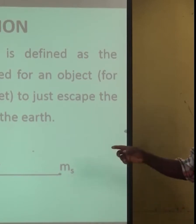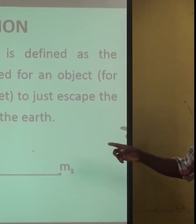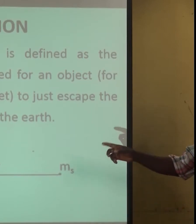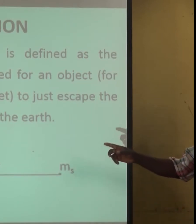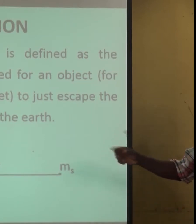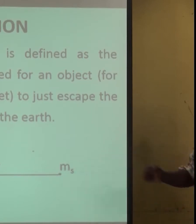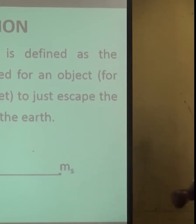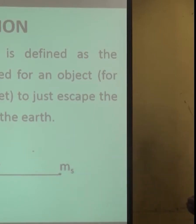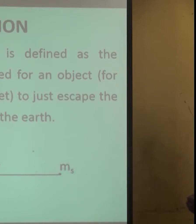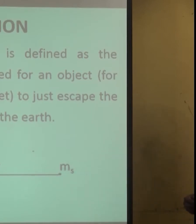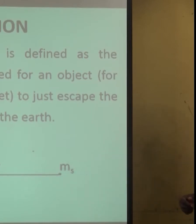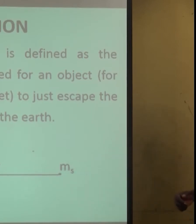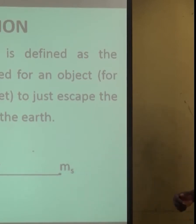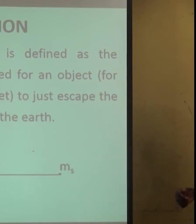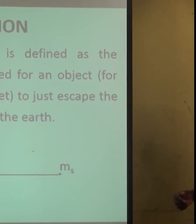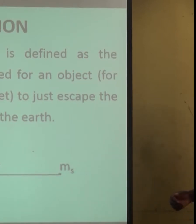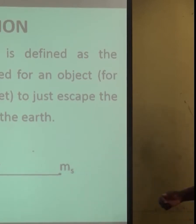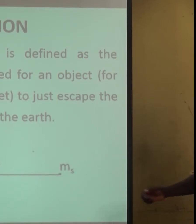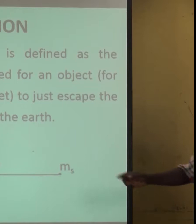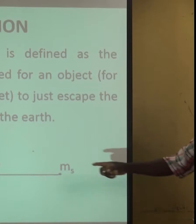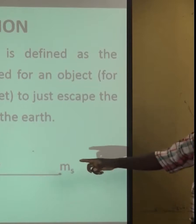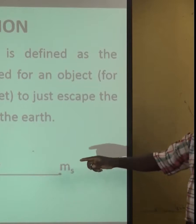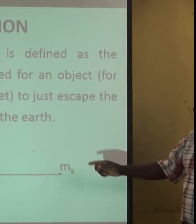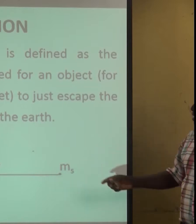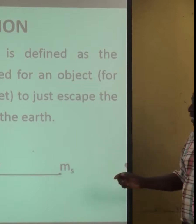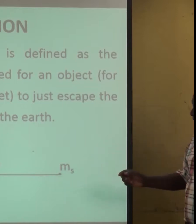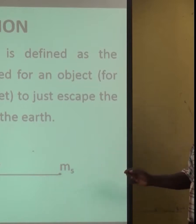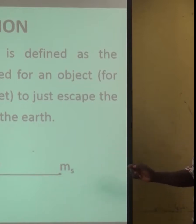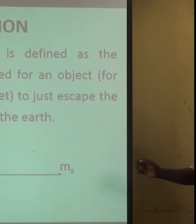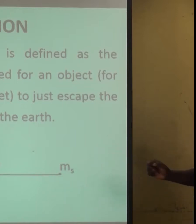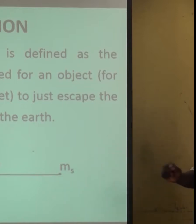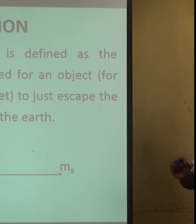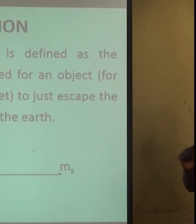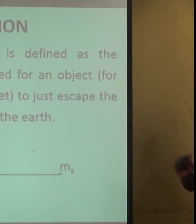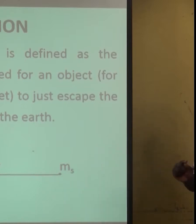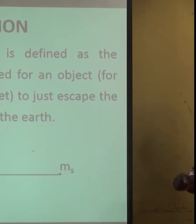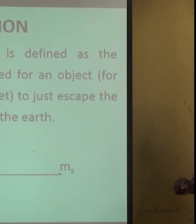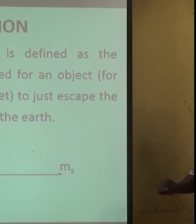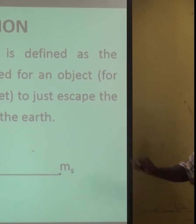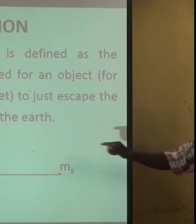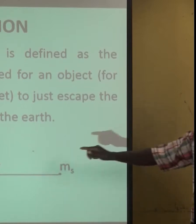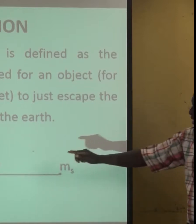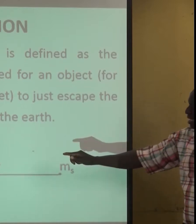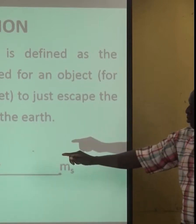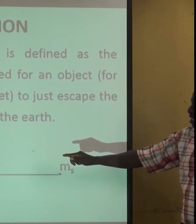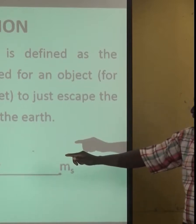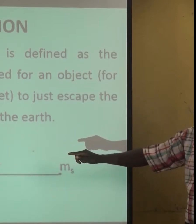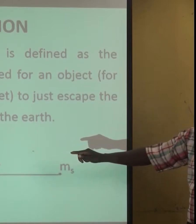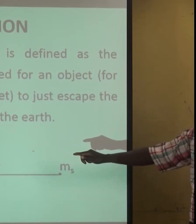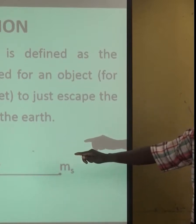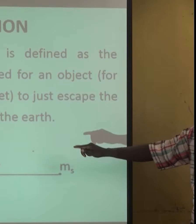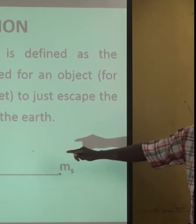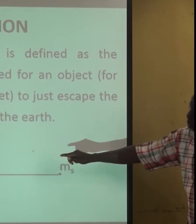we have ME, which is the mass of the Earth. Then we have capital R, which is the radius of the Earth from the center of the